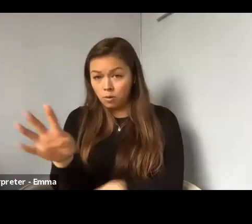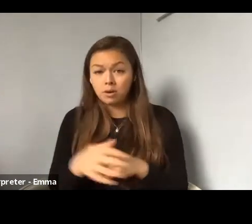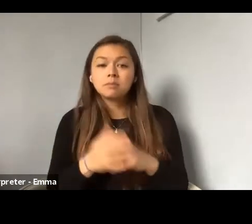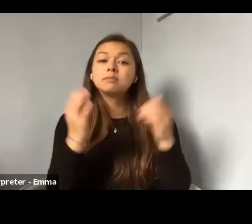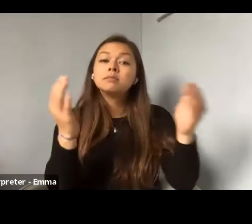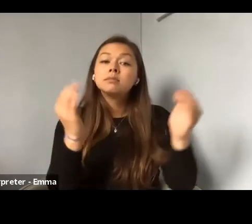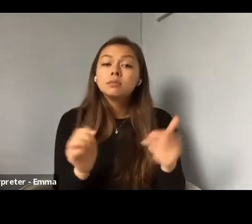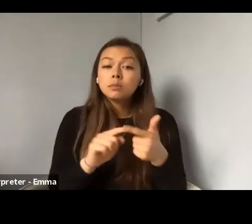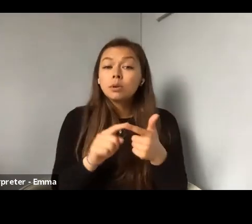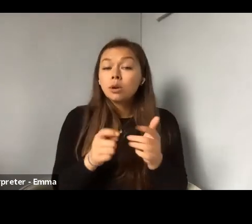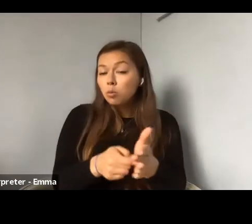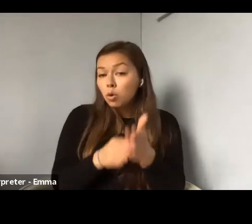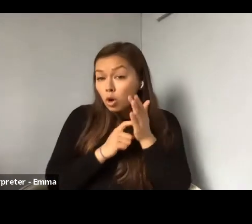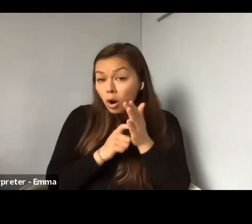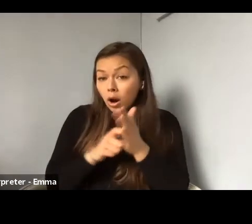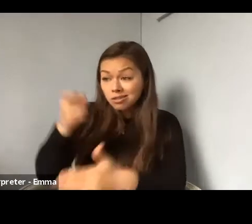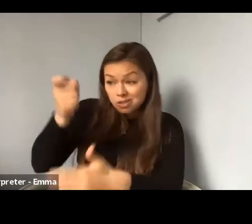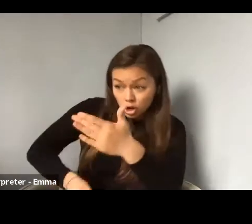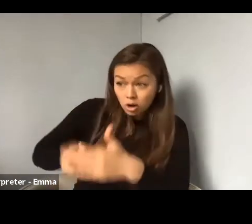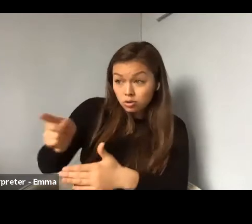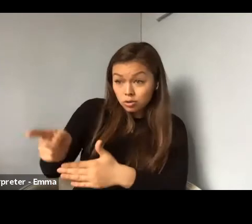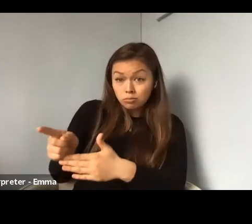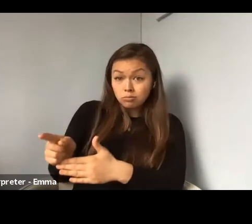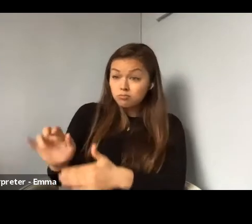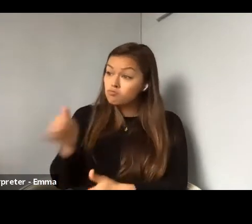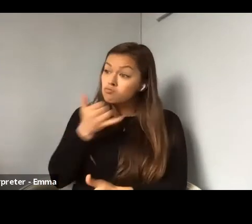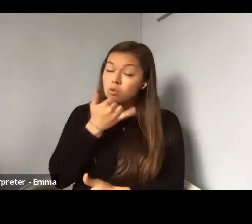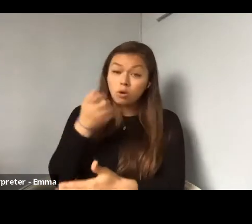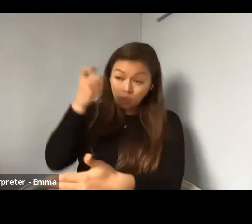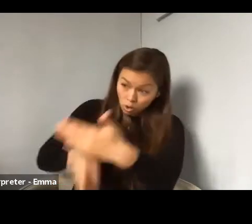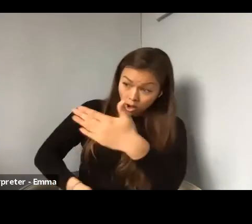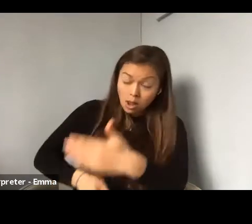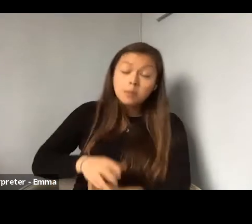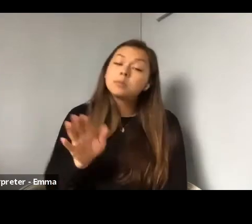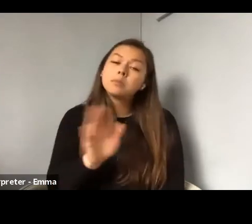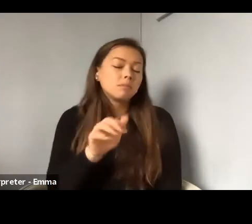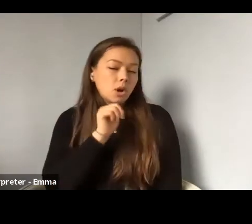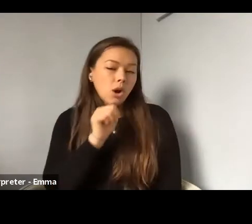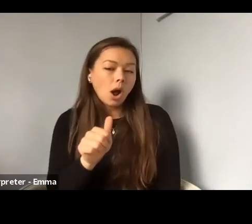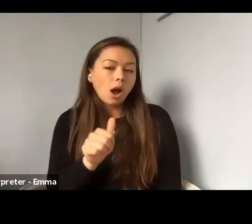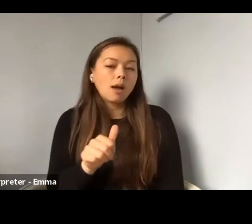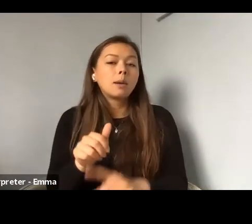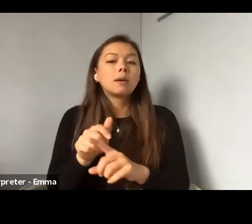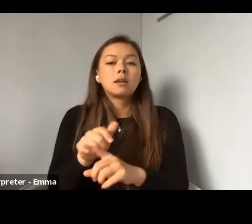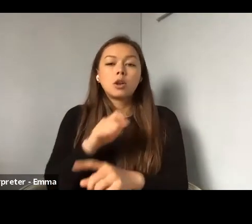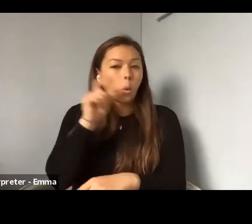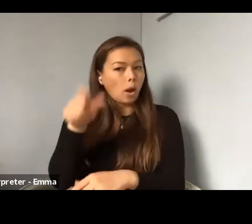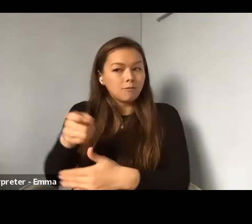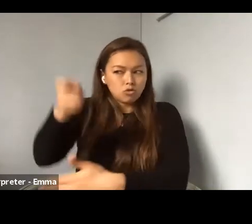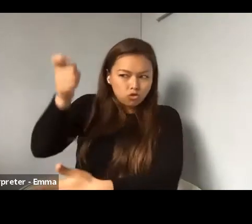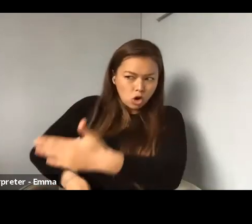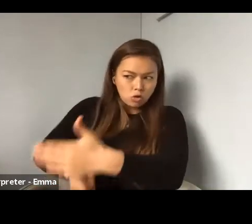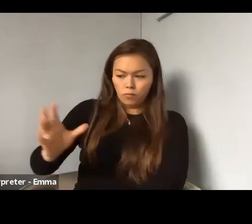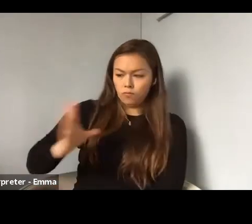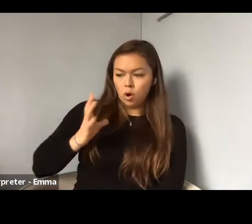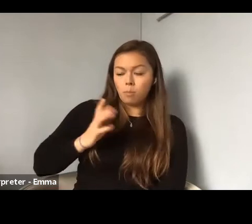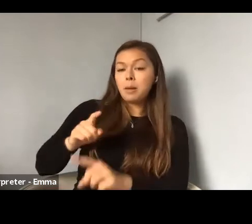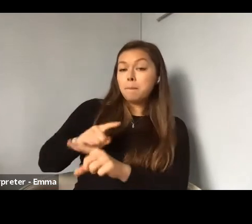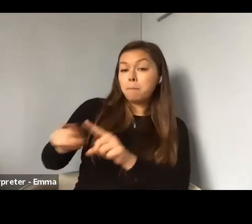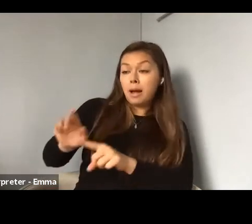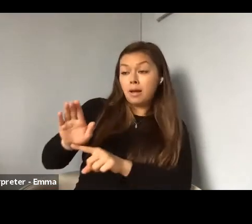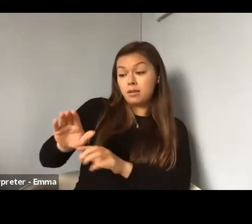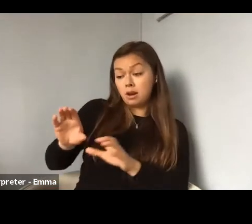crime. However, their actions need to be able to be considered a criminal offense. So often,